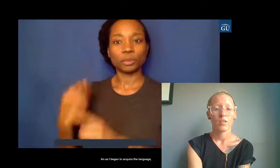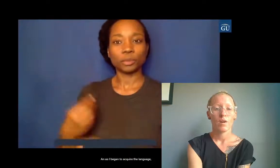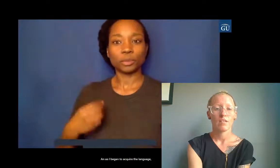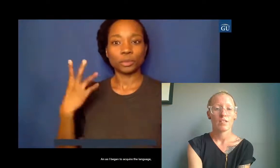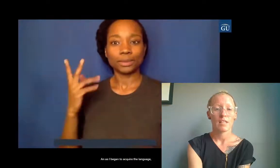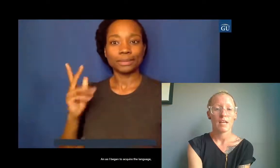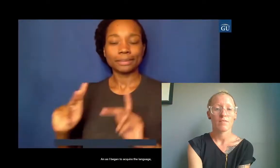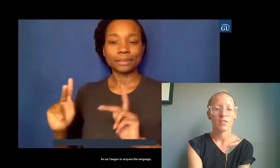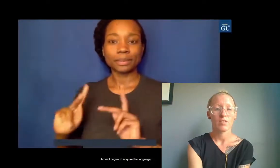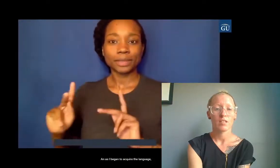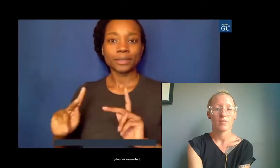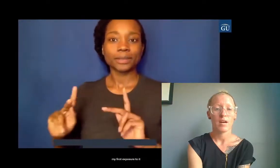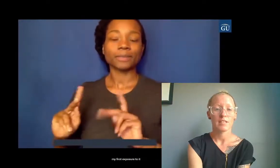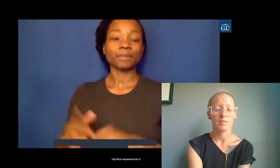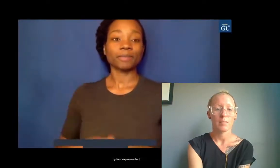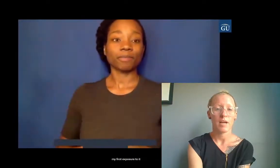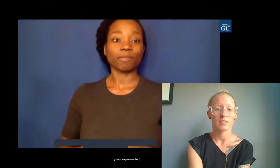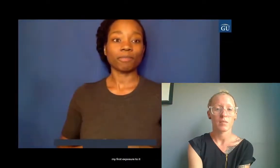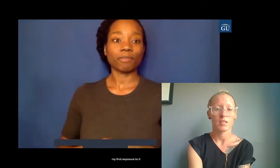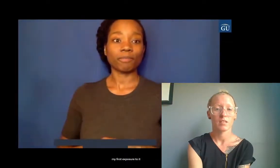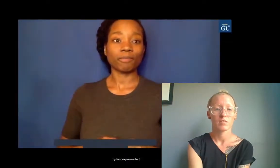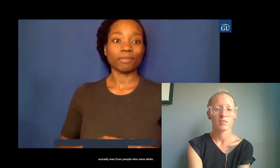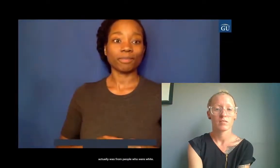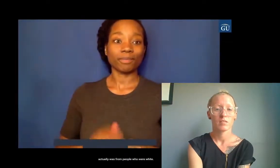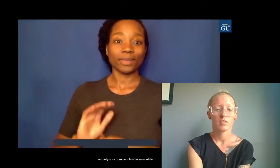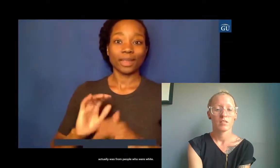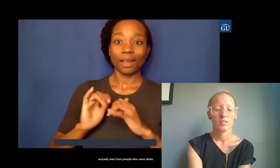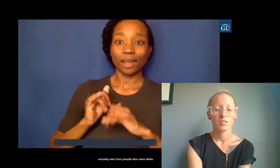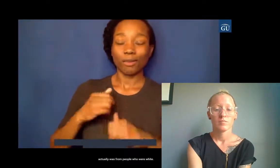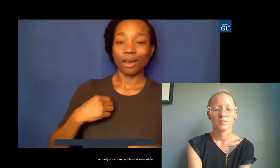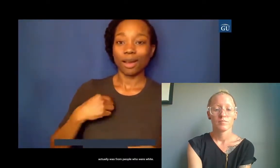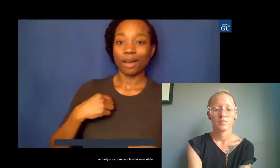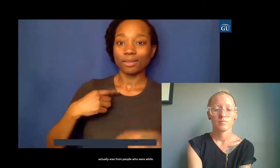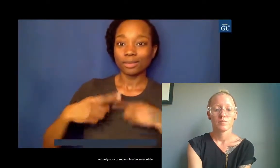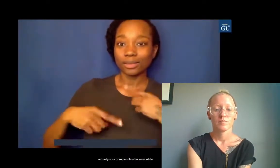Once I acquired this, it had a very positive impact on me.